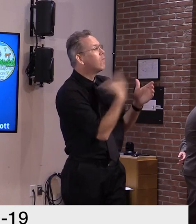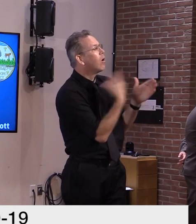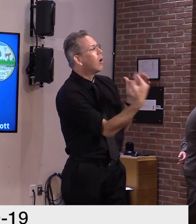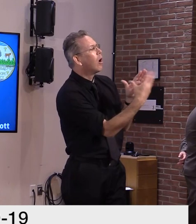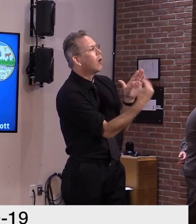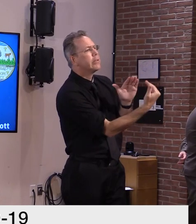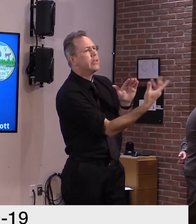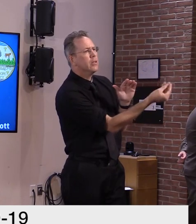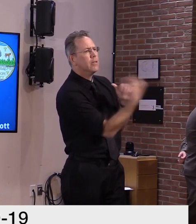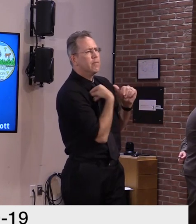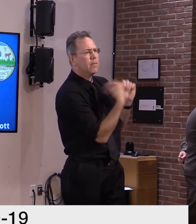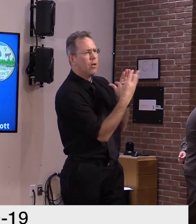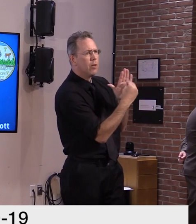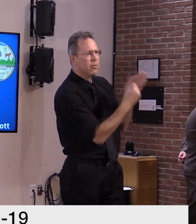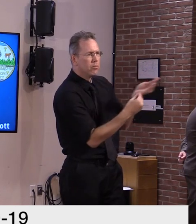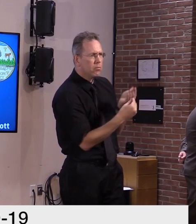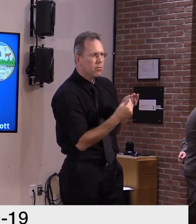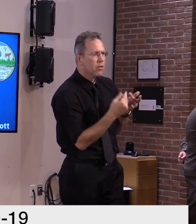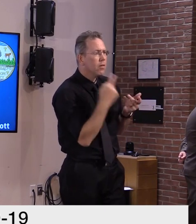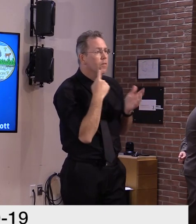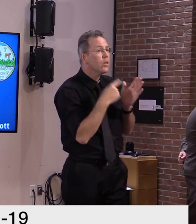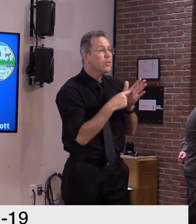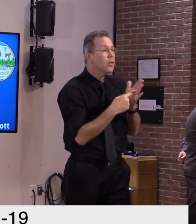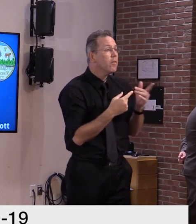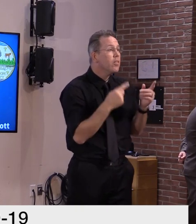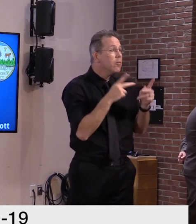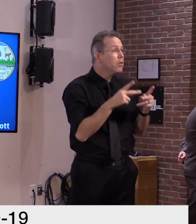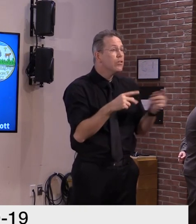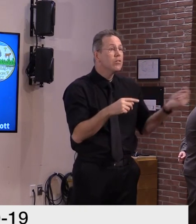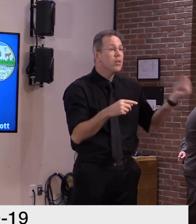and riding privileges at that resort going forward.